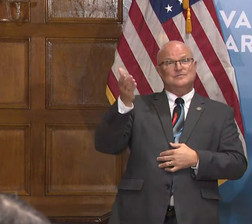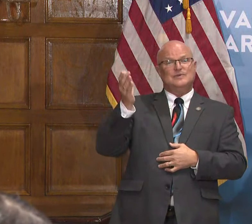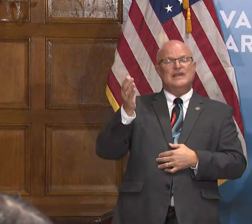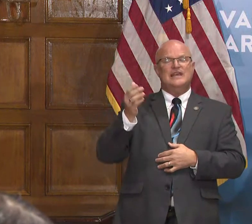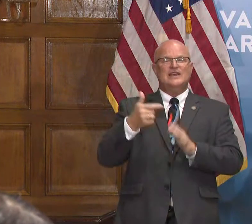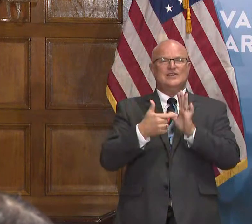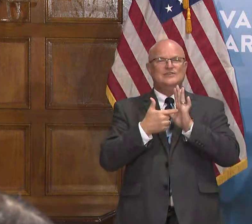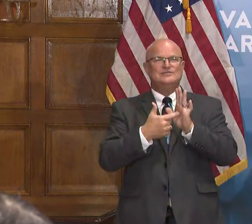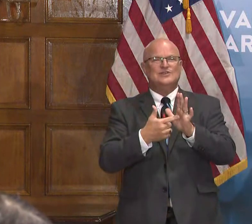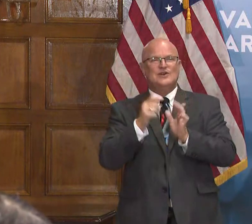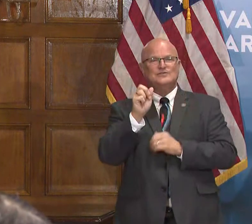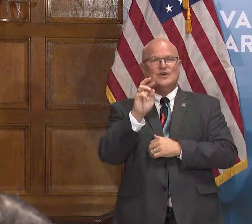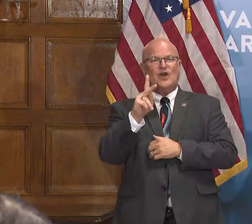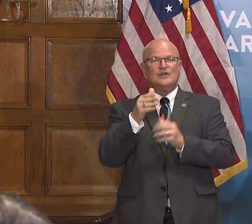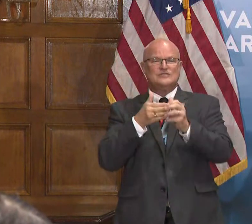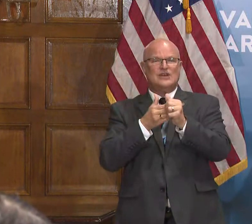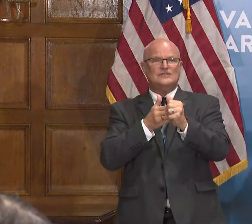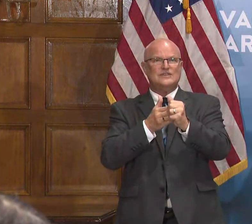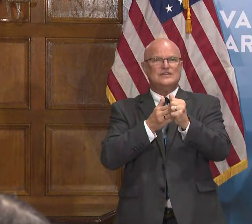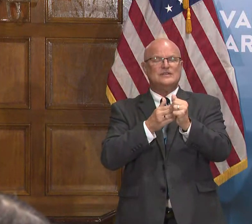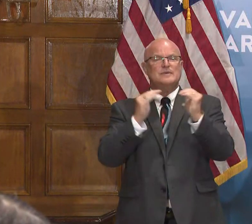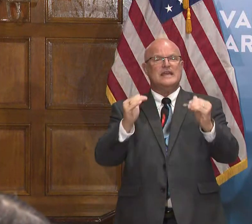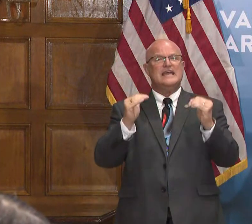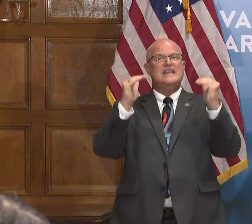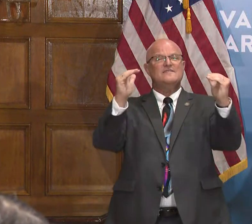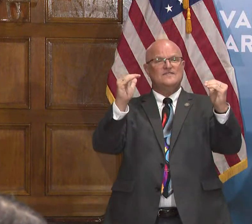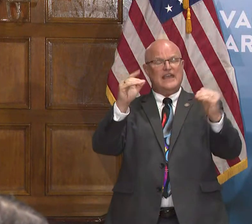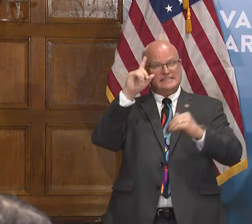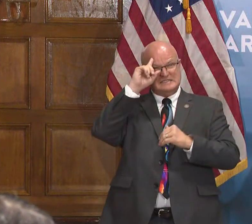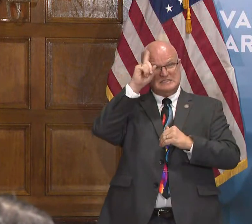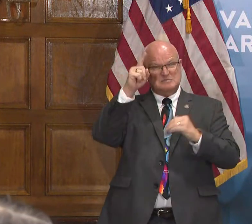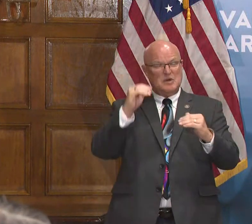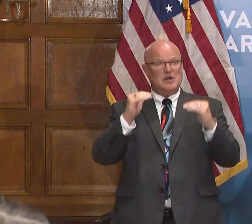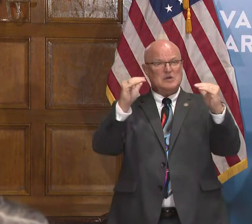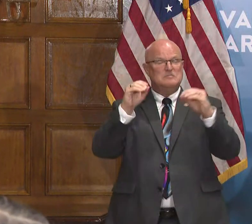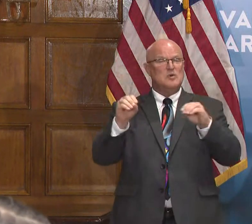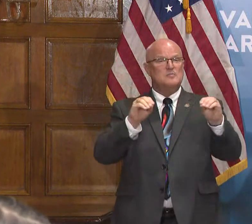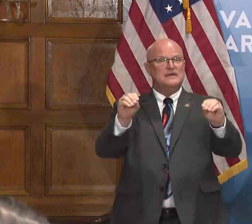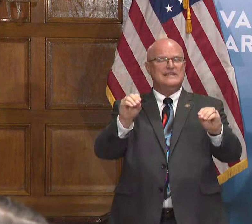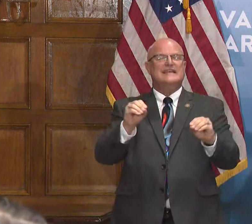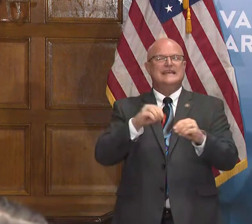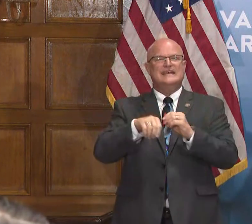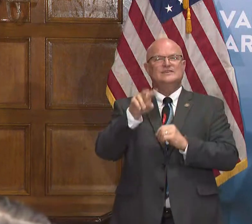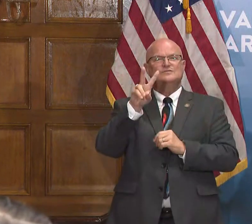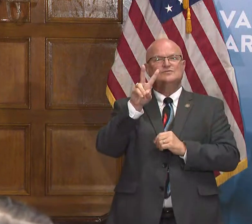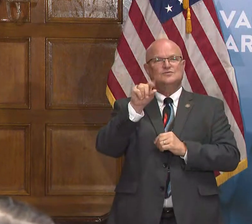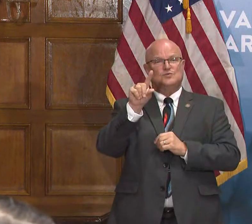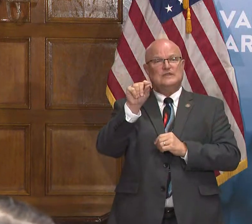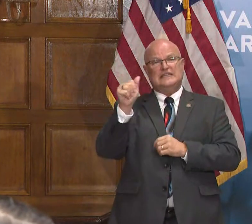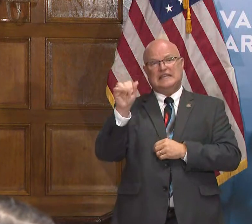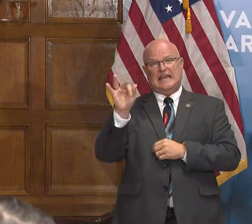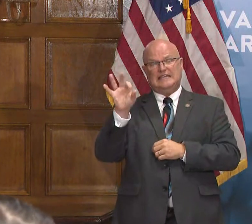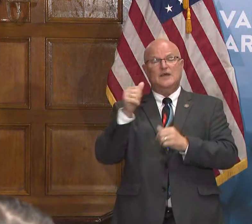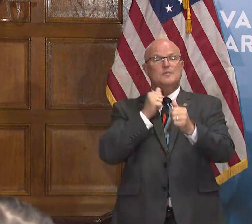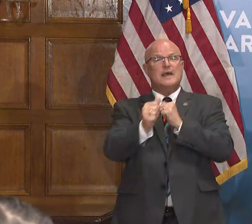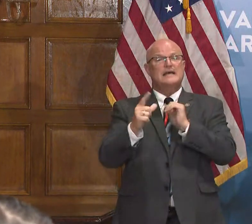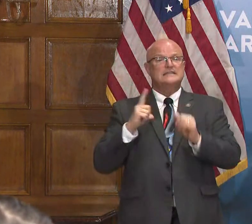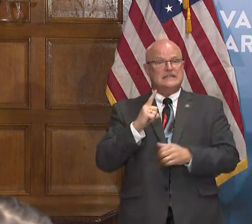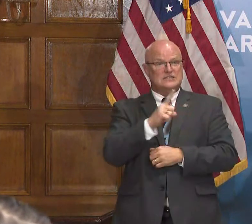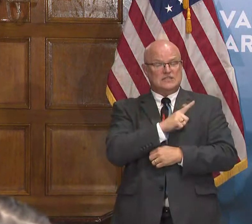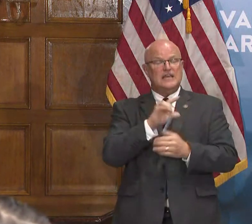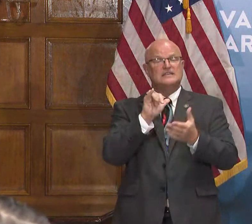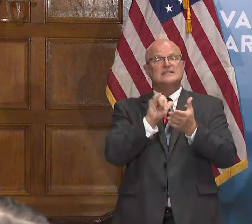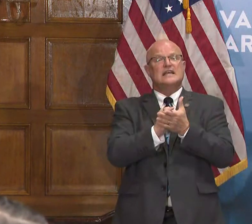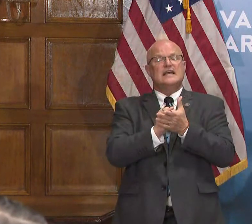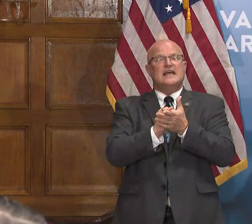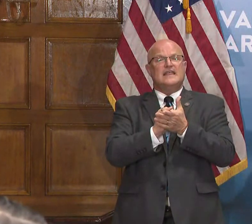Arkansas's leadership in advanced mobility and smart mobility. In 2019, we passed legislation that